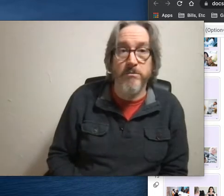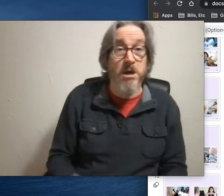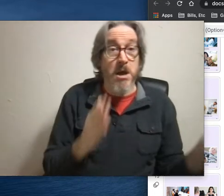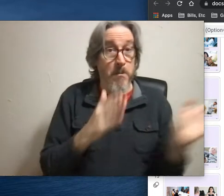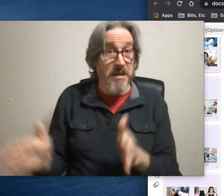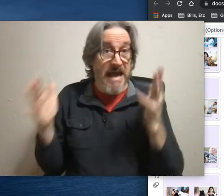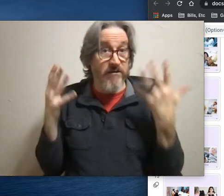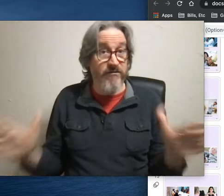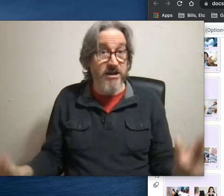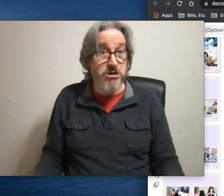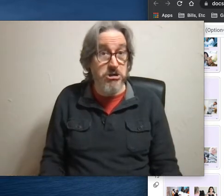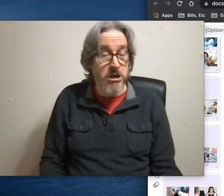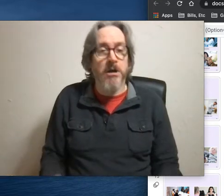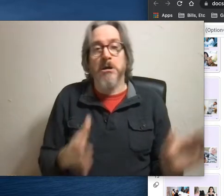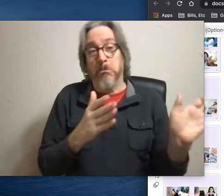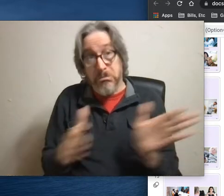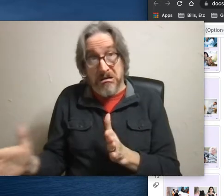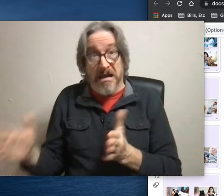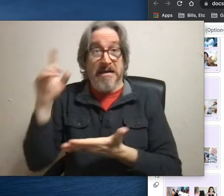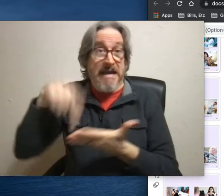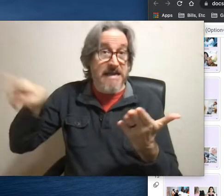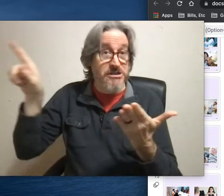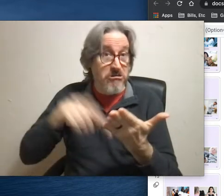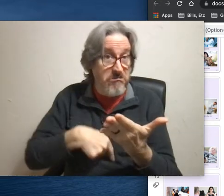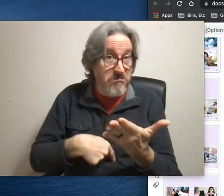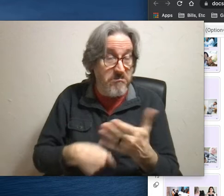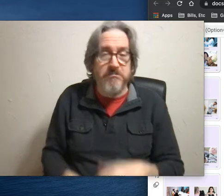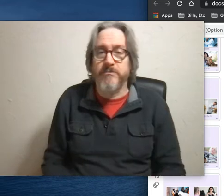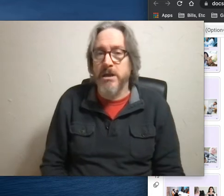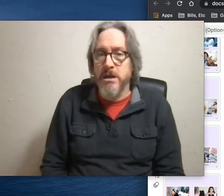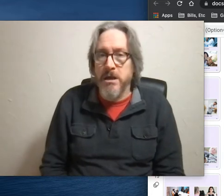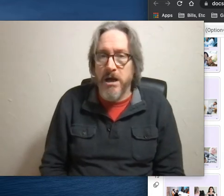form. Plan, finish. Plan, cancel.